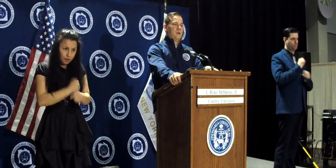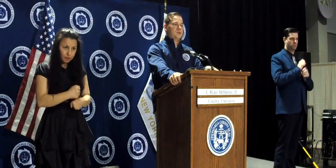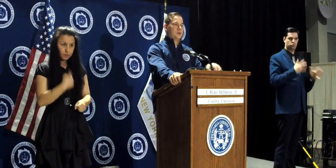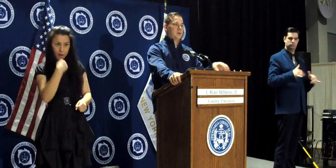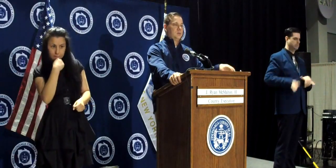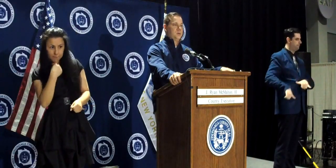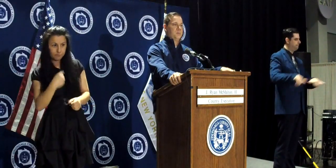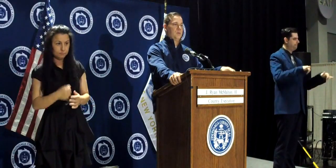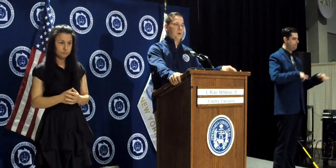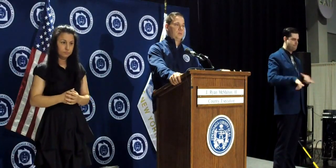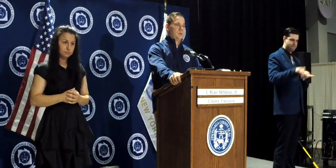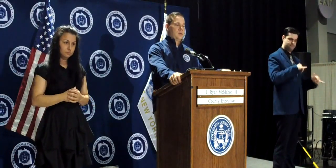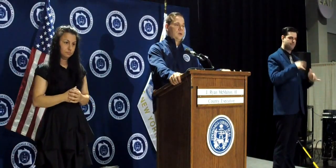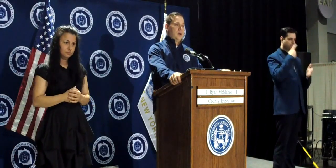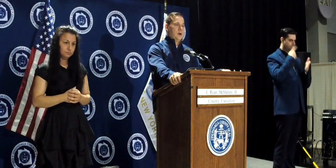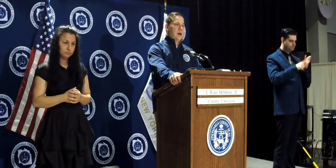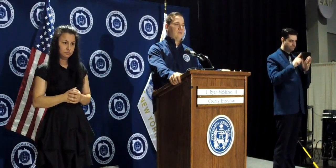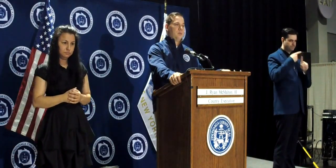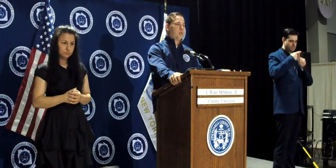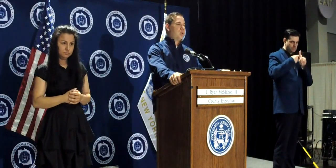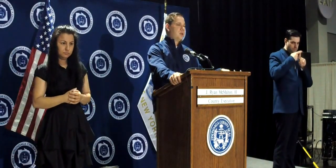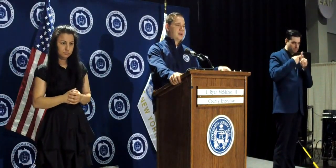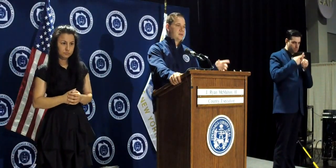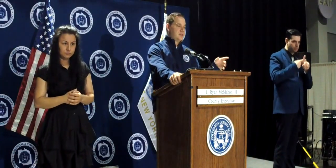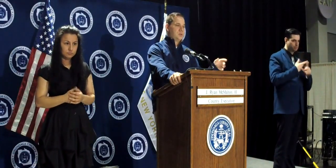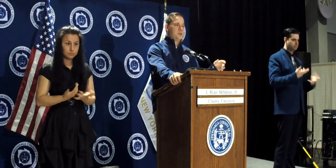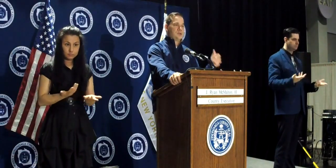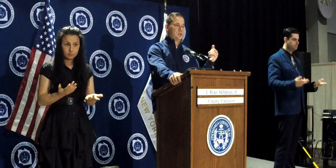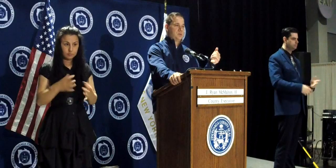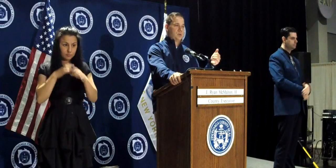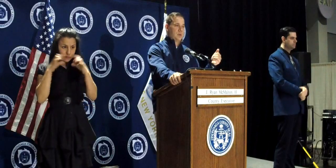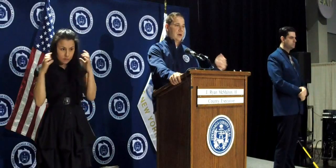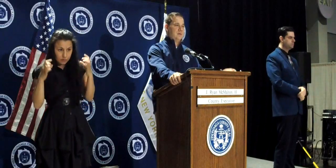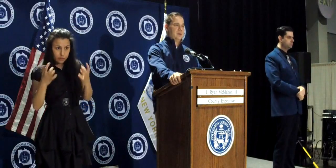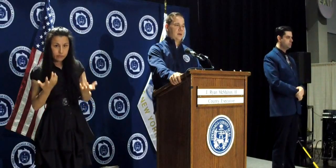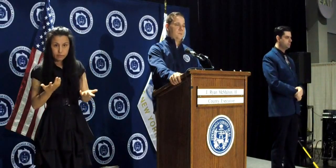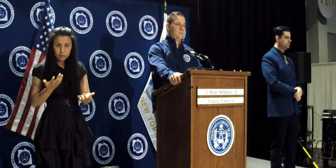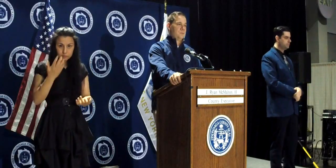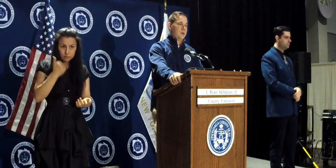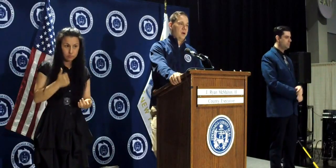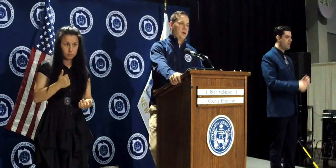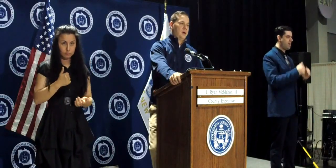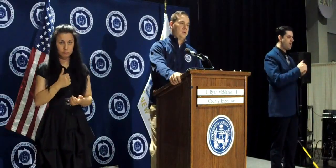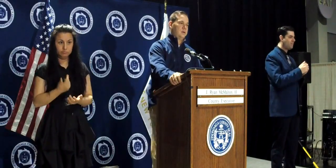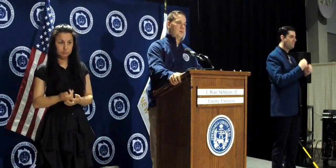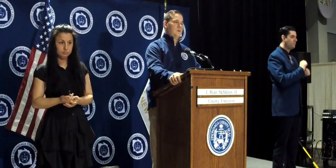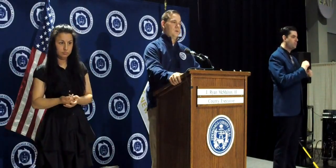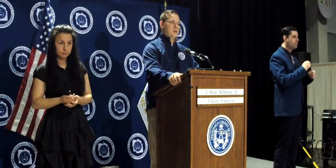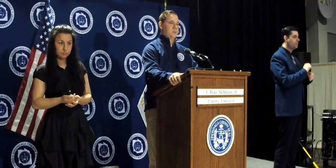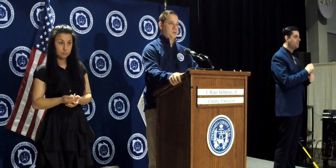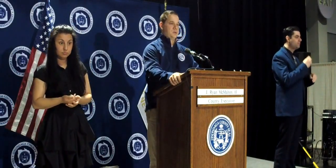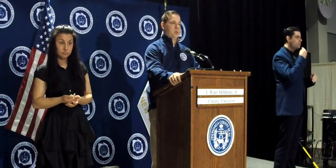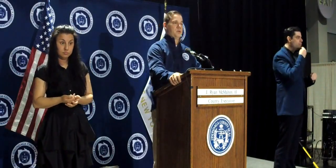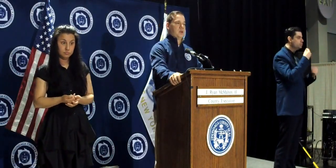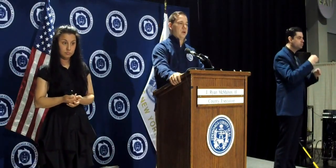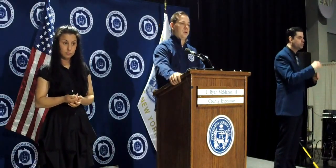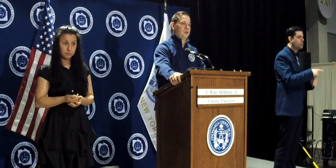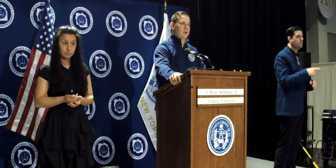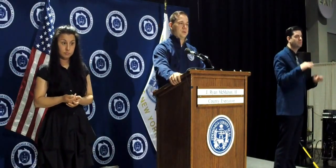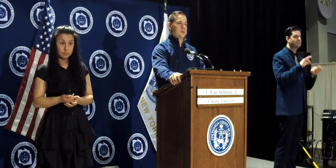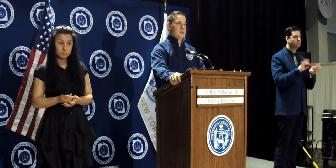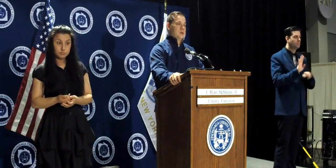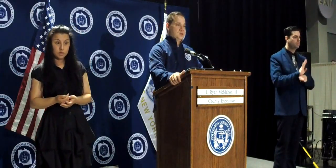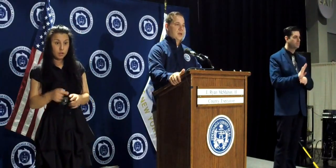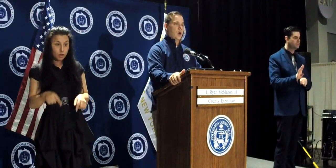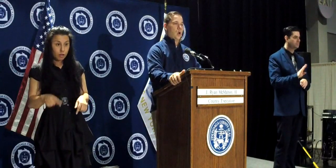we're getting frustrated with people who are, every employee at an essential business should be doing that every day. If your temperature is approaching 100